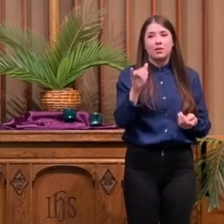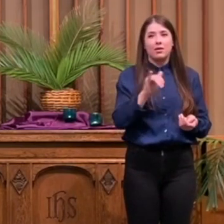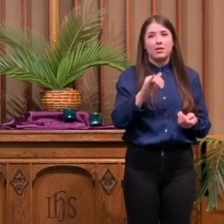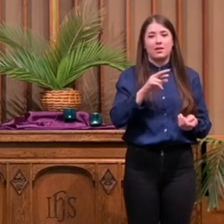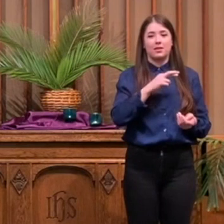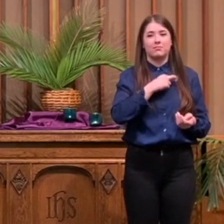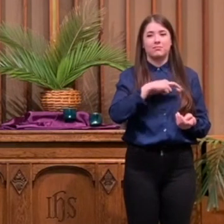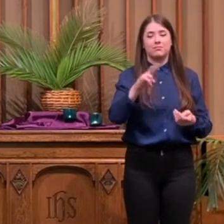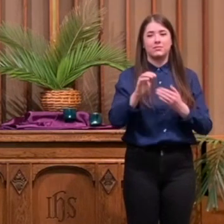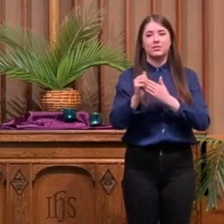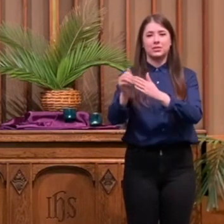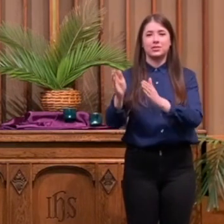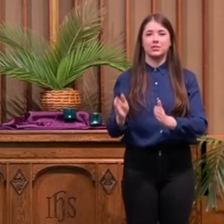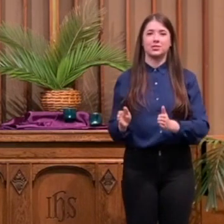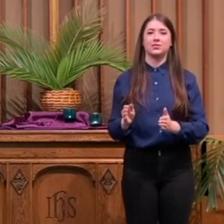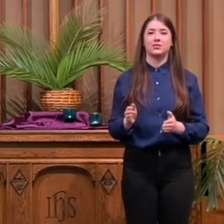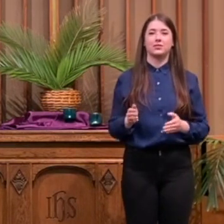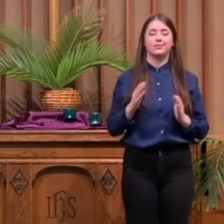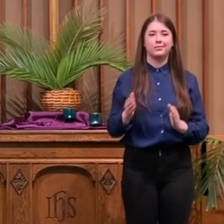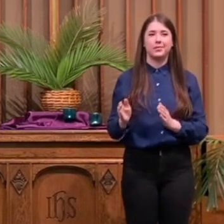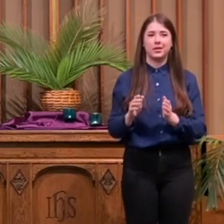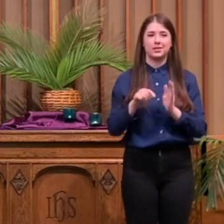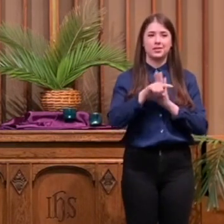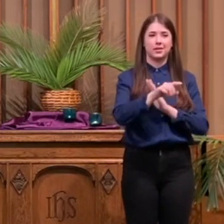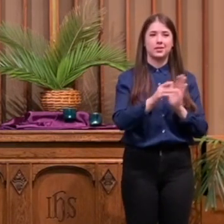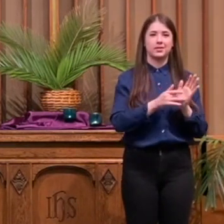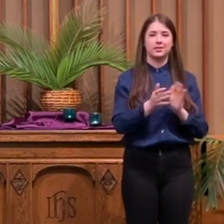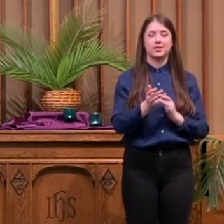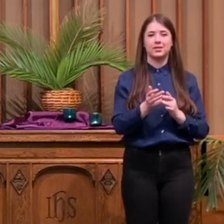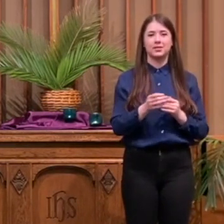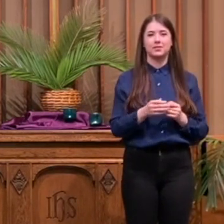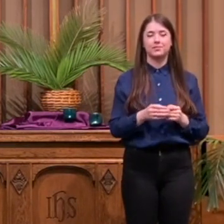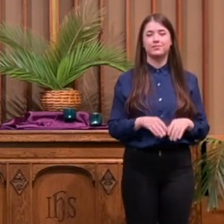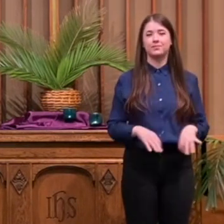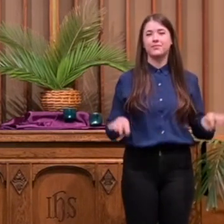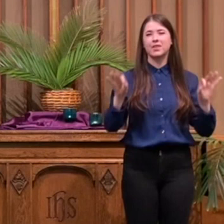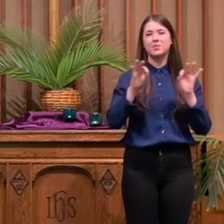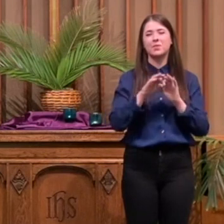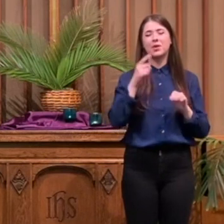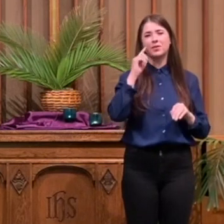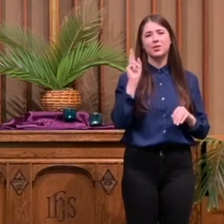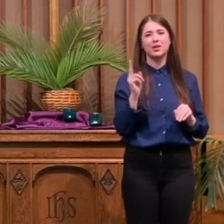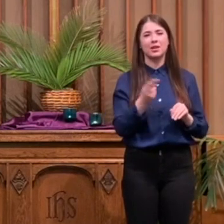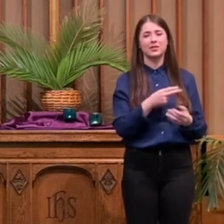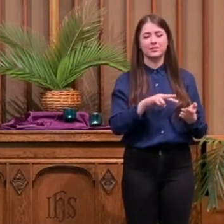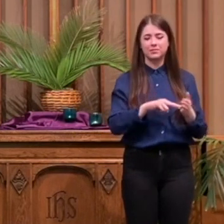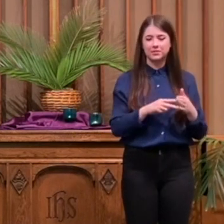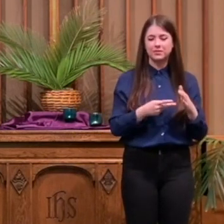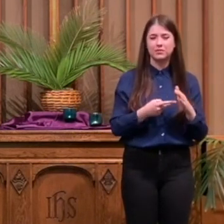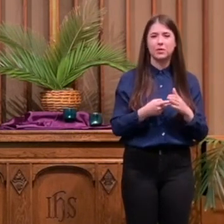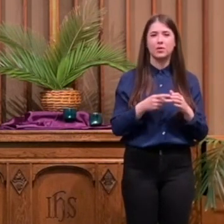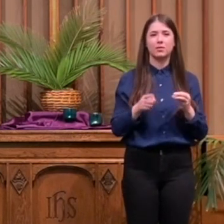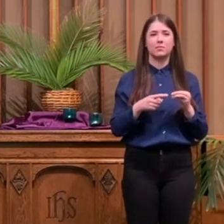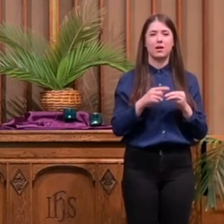him. I think it's important for us to be intentional about the kind of crowd that we